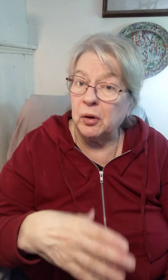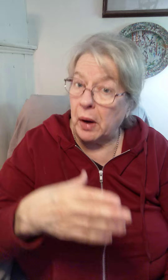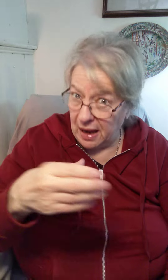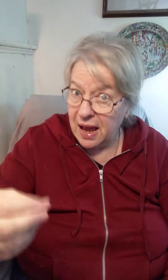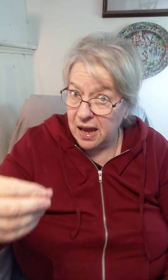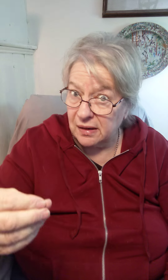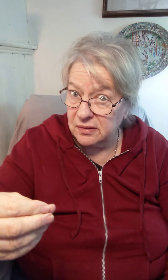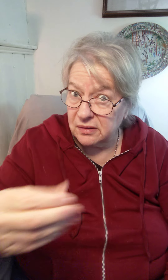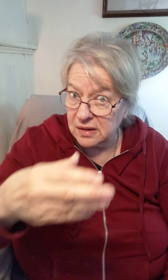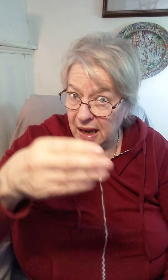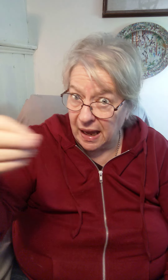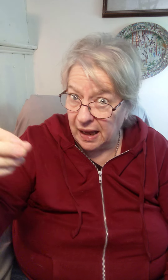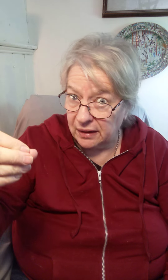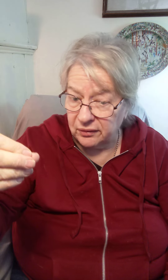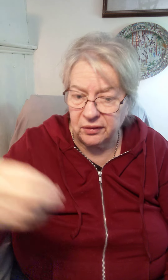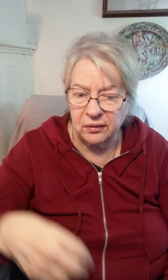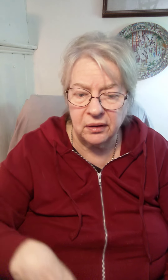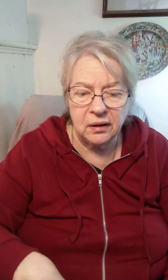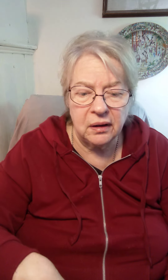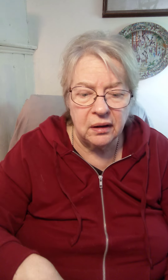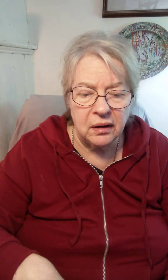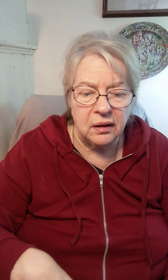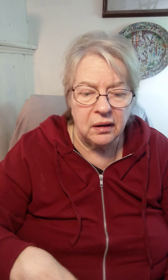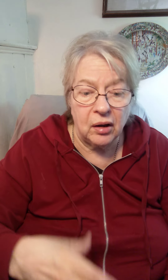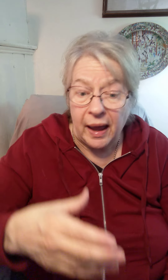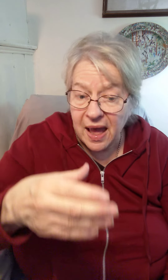go and